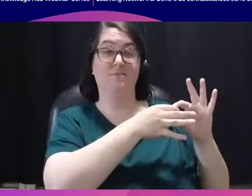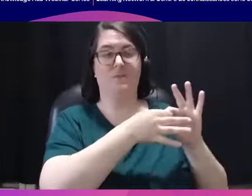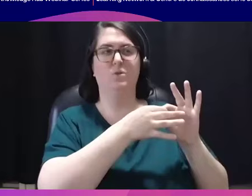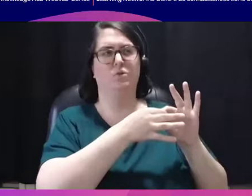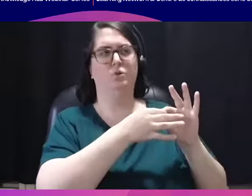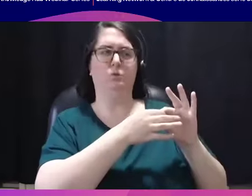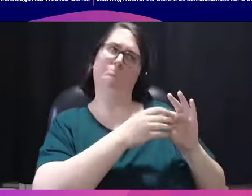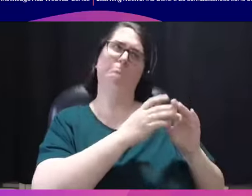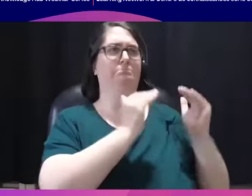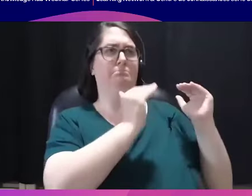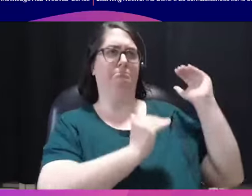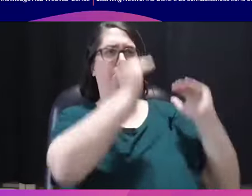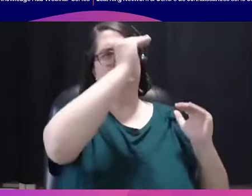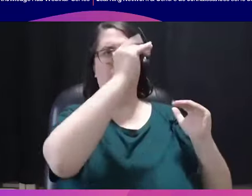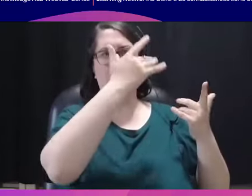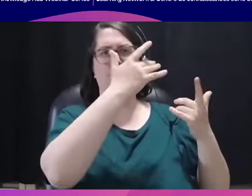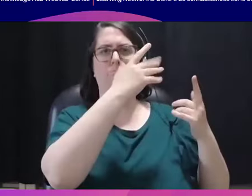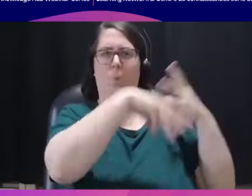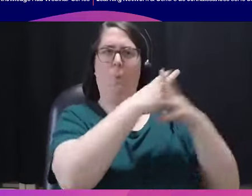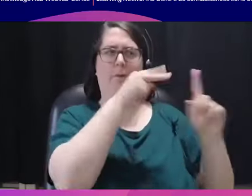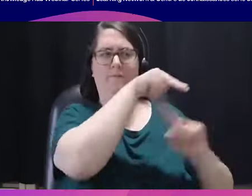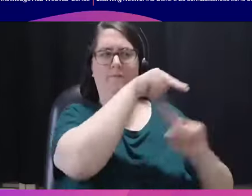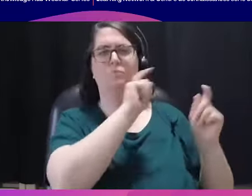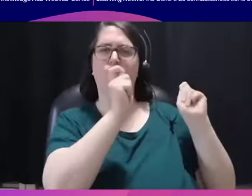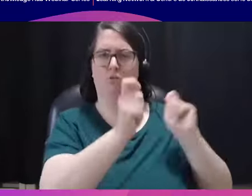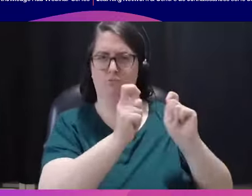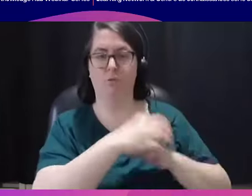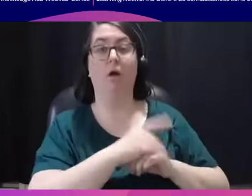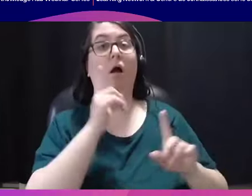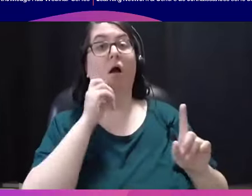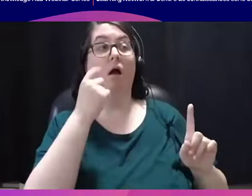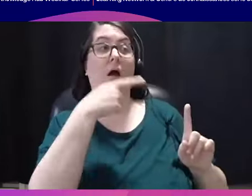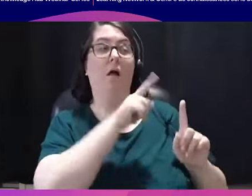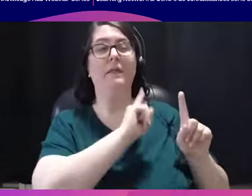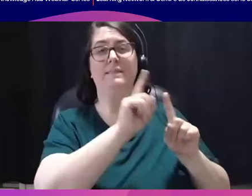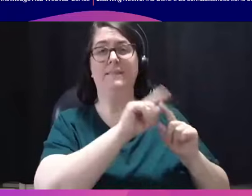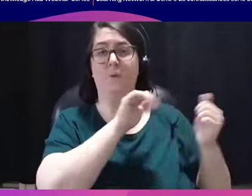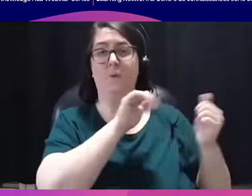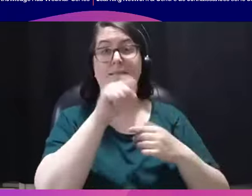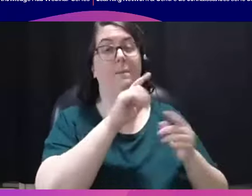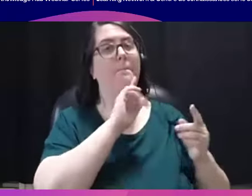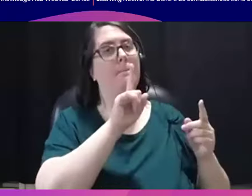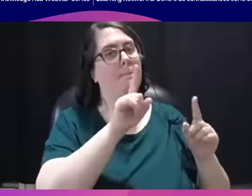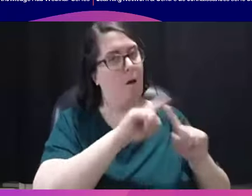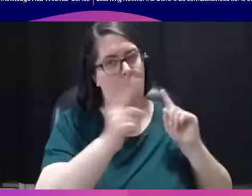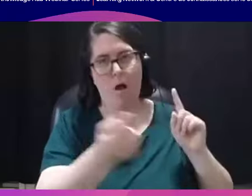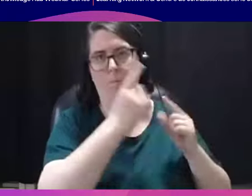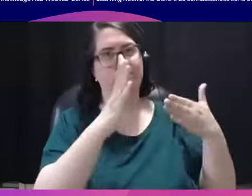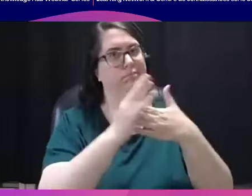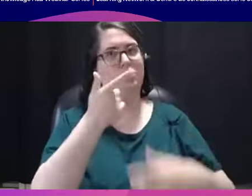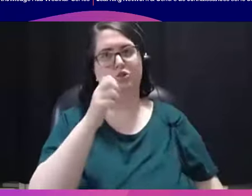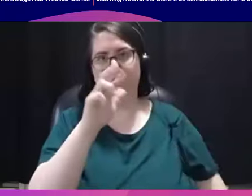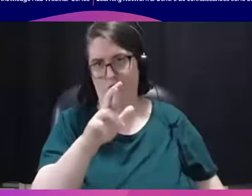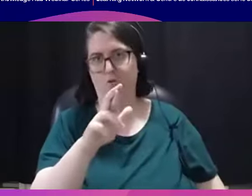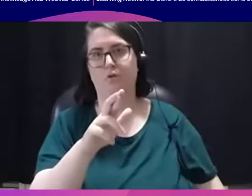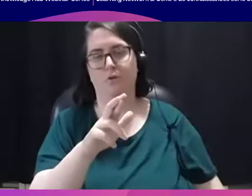common throughout our society and over time. They can manifest in different ways, leading to gendered harm. And so it's important to point out